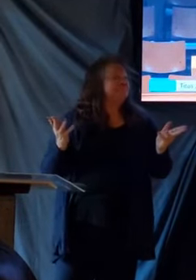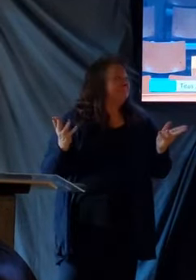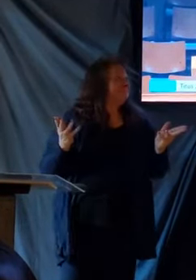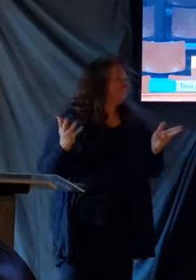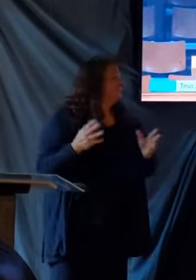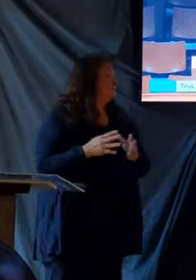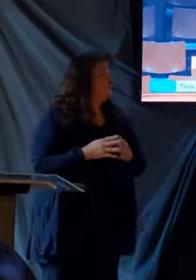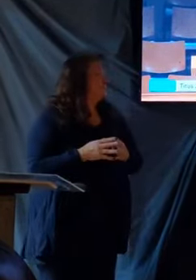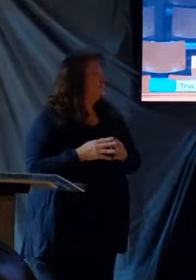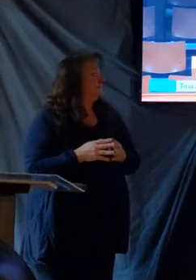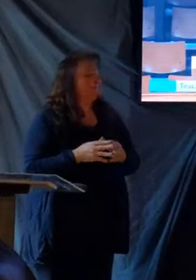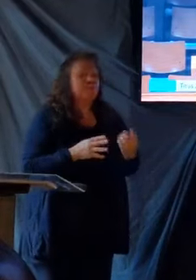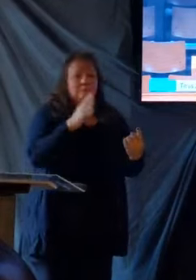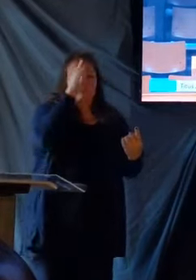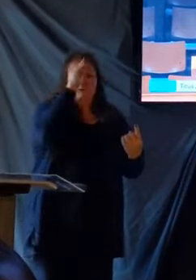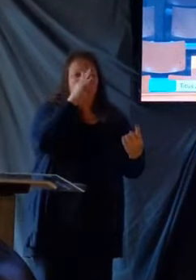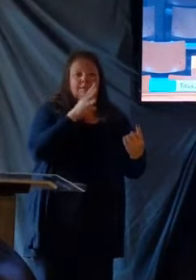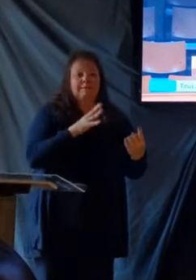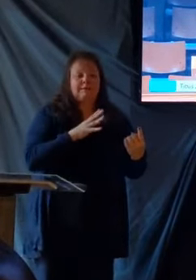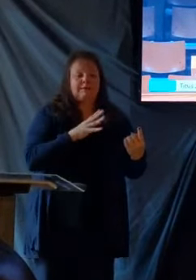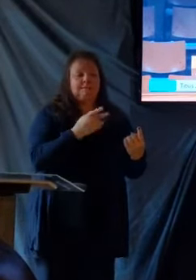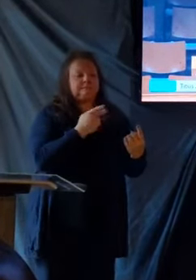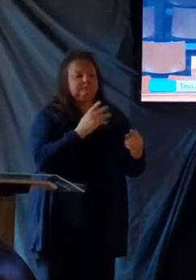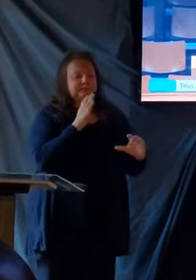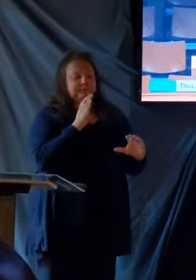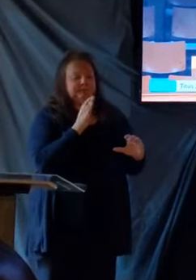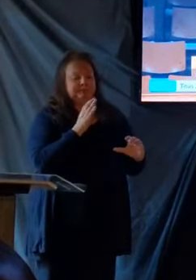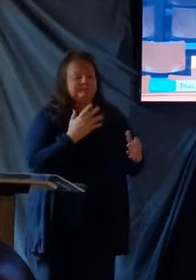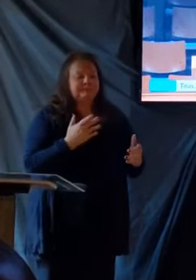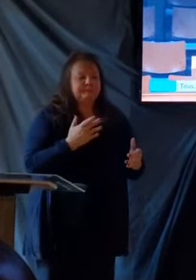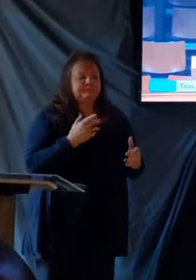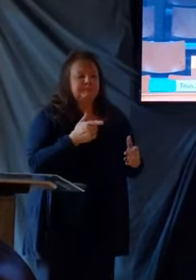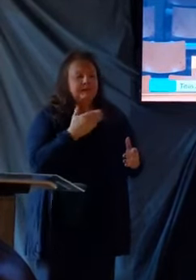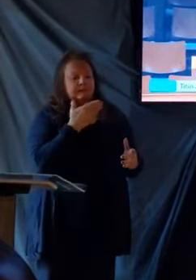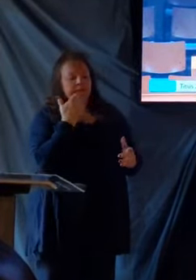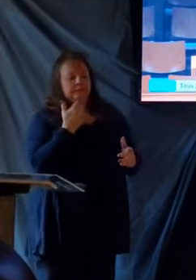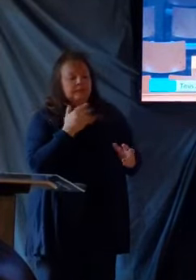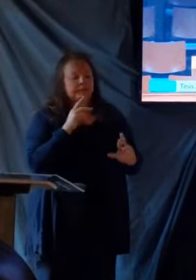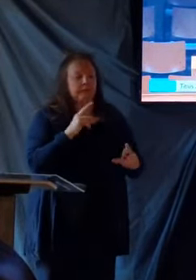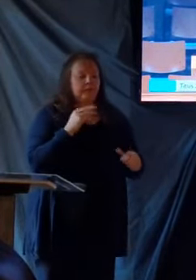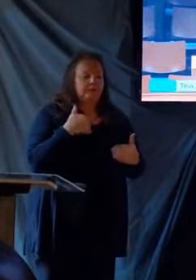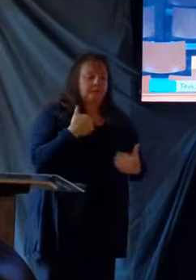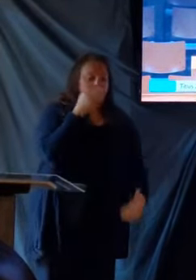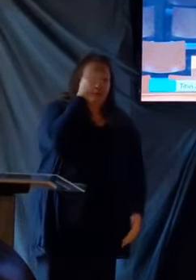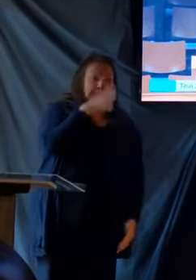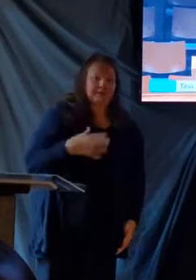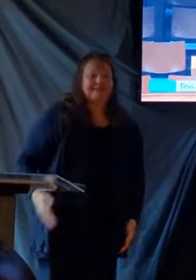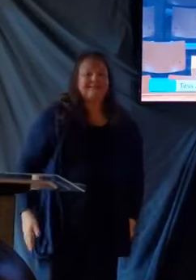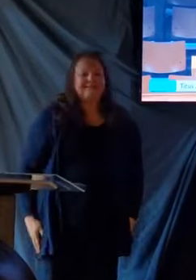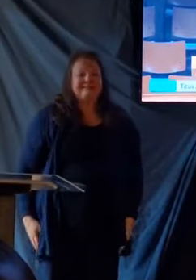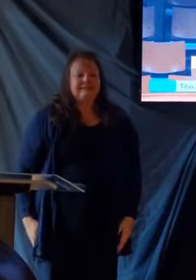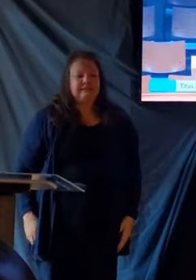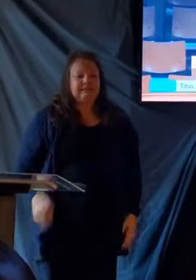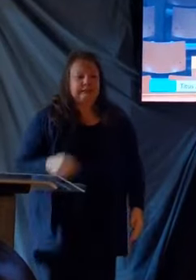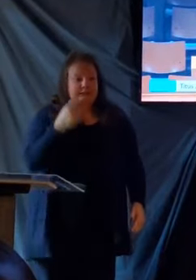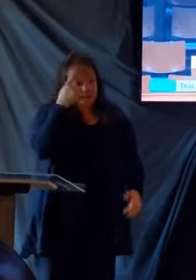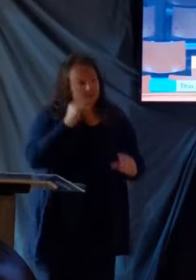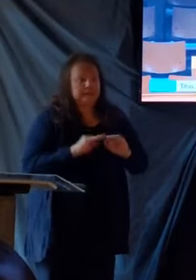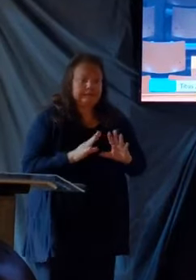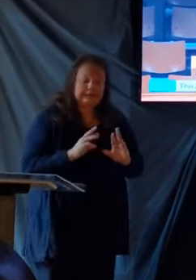One of the men that I was having a conversation with, he said, well, that's the best you can hope for young men. They'll be